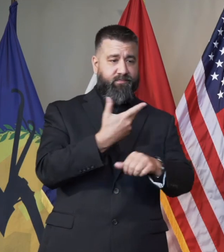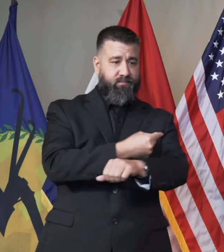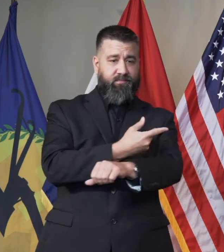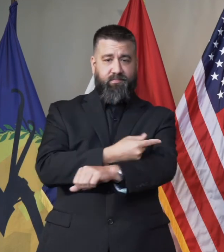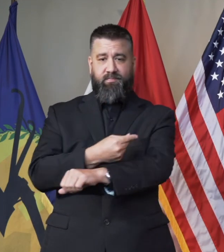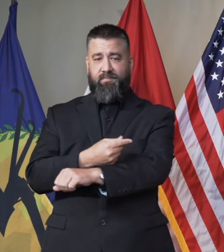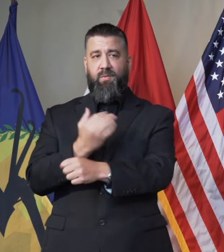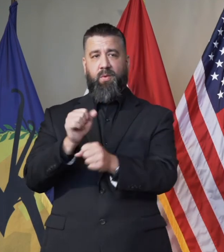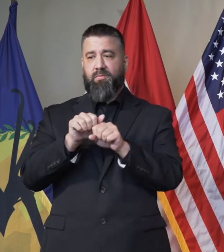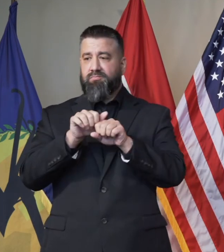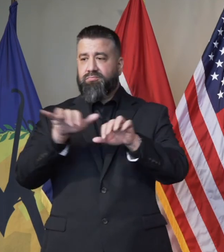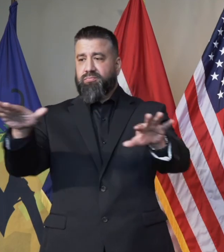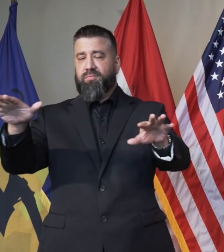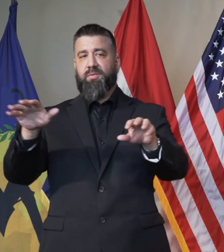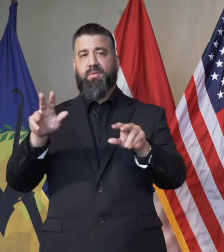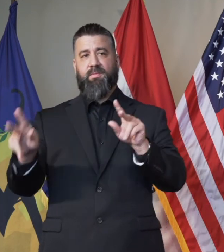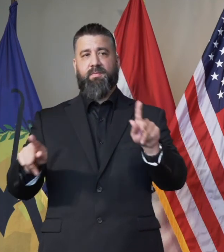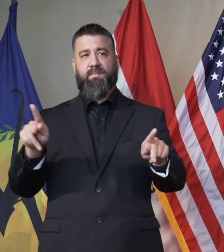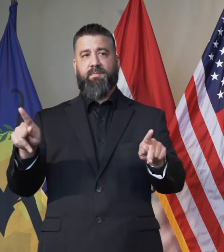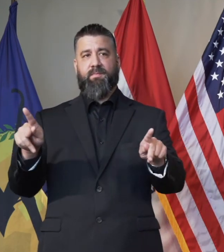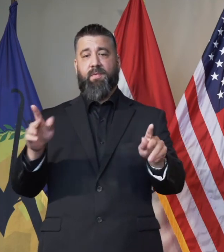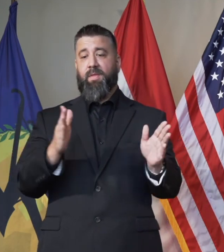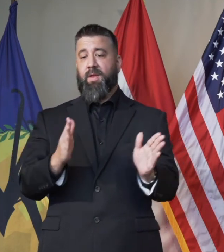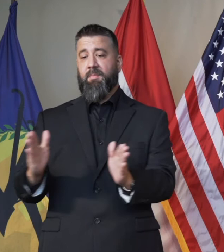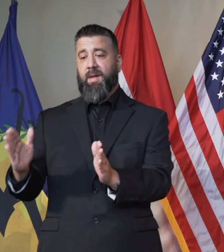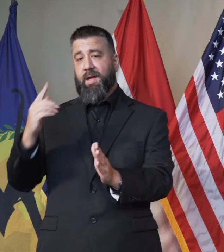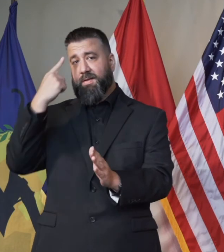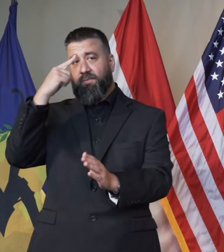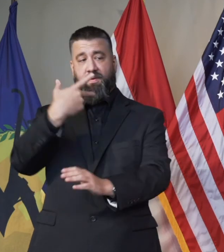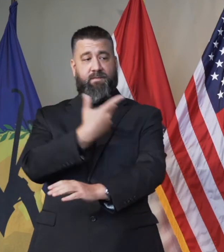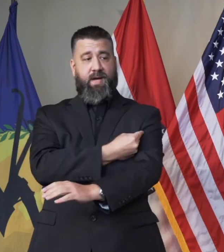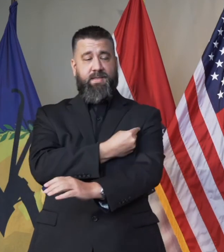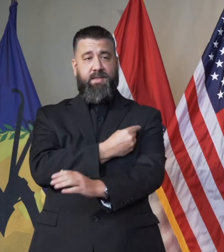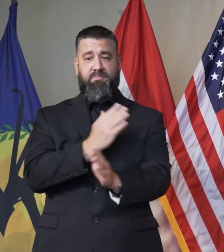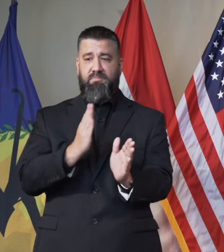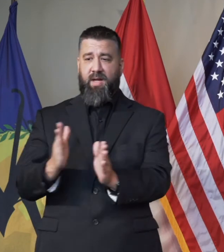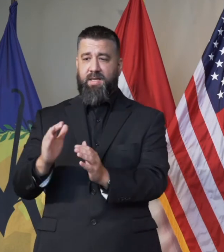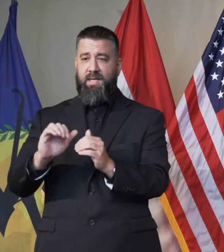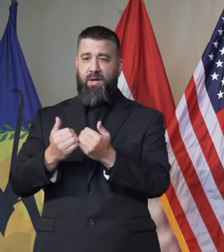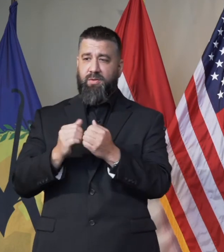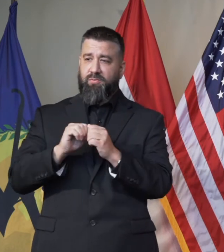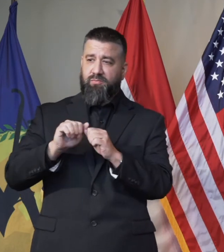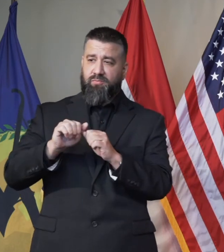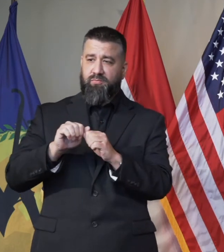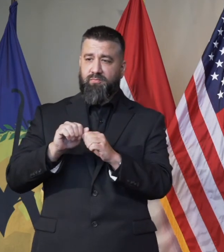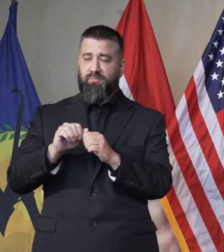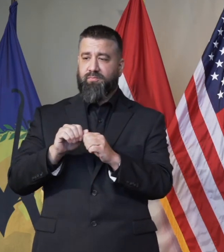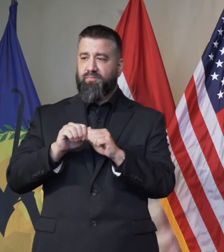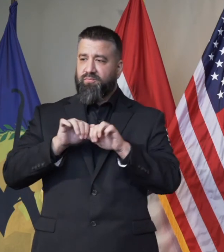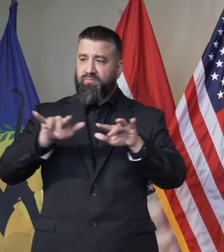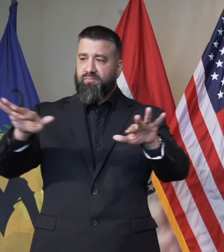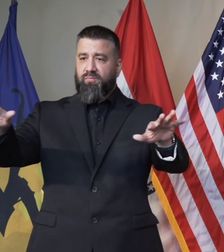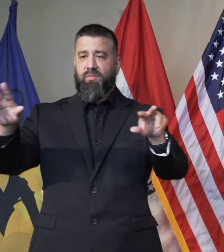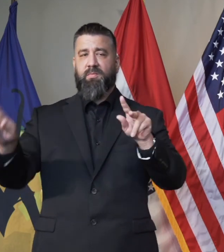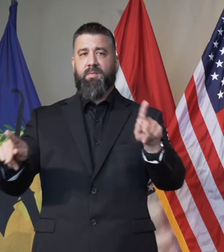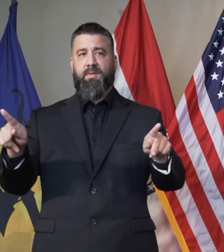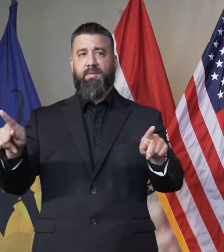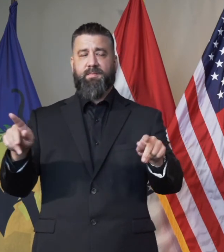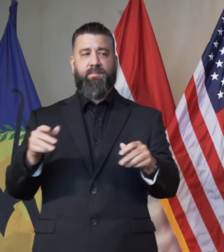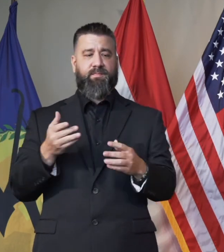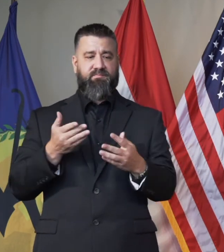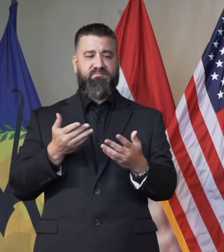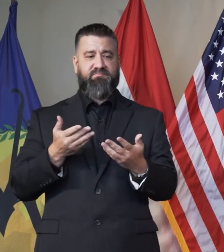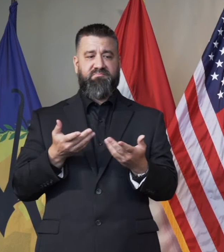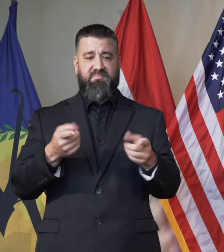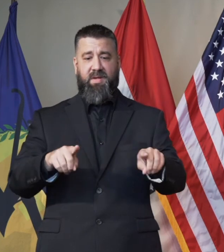community. And those plans of vaccine distribution are already being made now through our federal government, through our state government, through our hospital